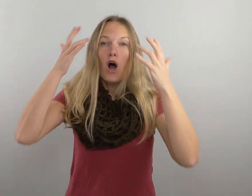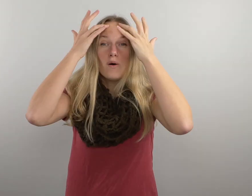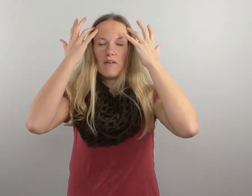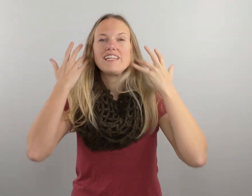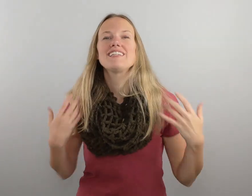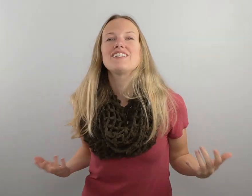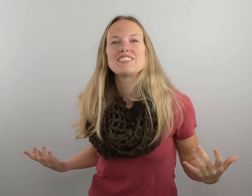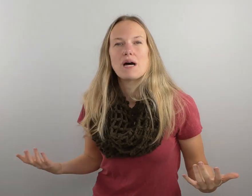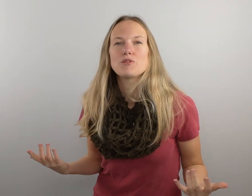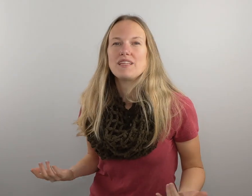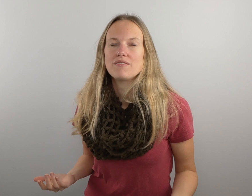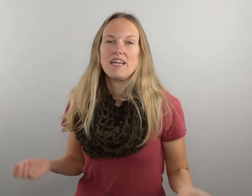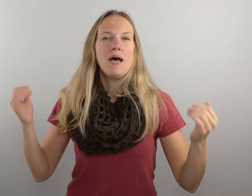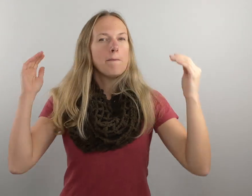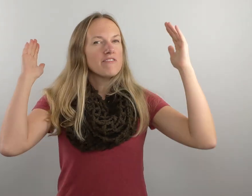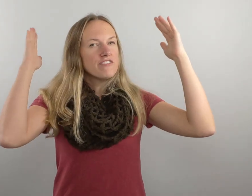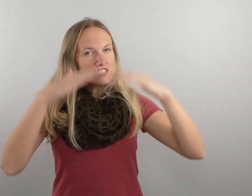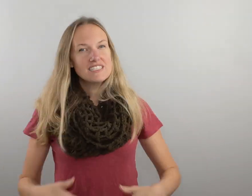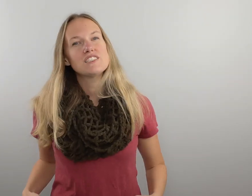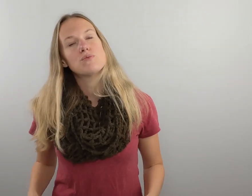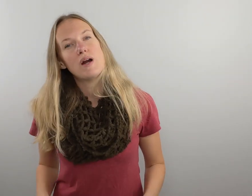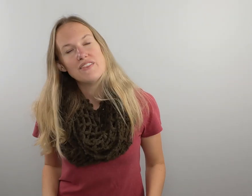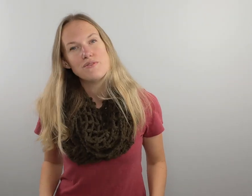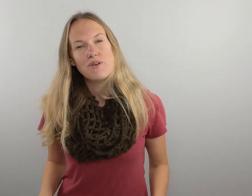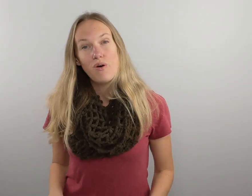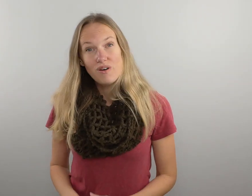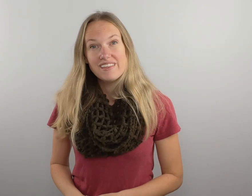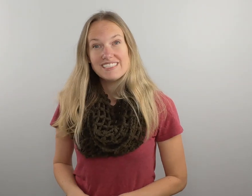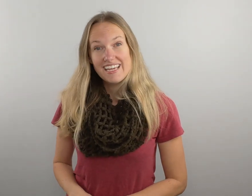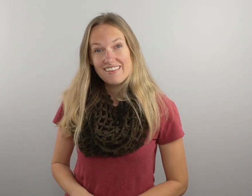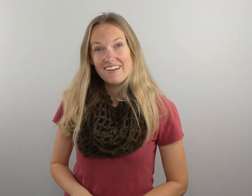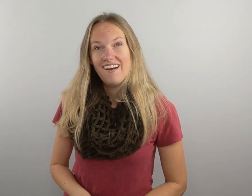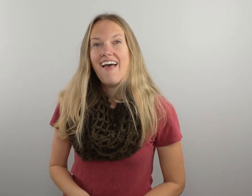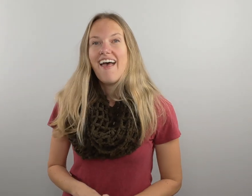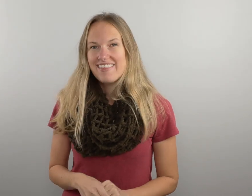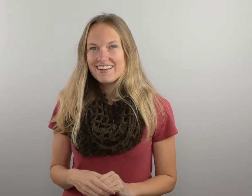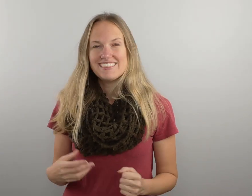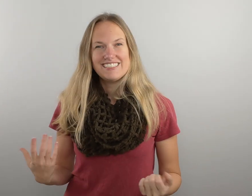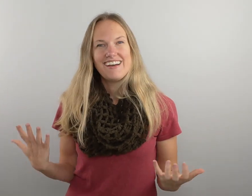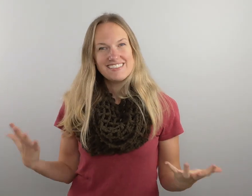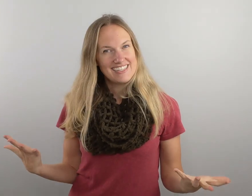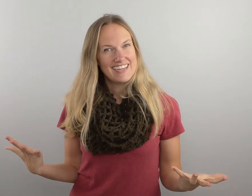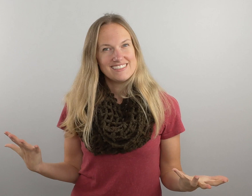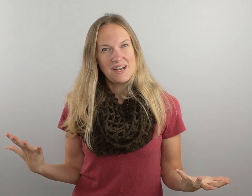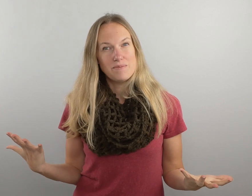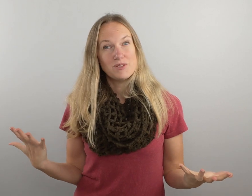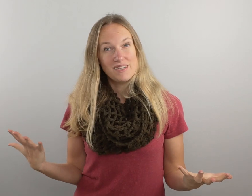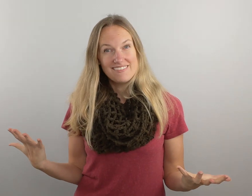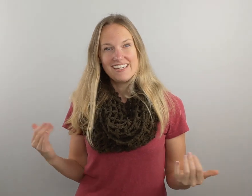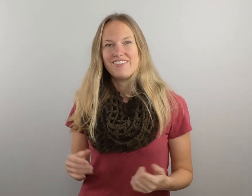and then we need to learn Psalm 23. But first, let's run through the whole thing together, and then I'll teach you how to sign Psalm 23, if you'd